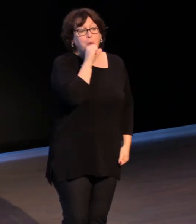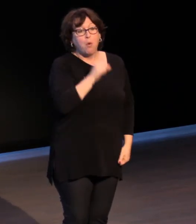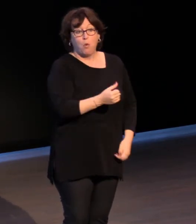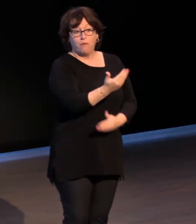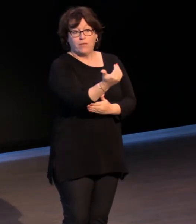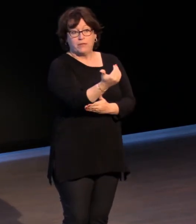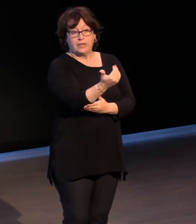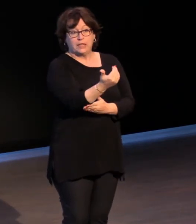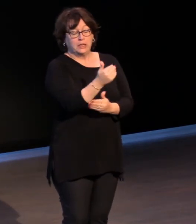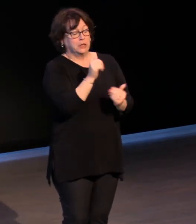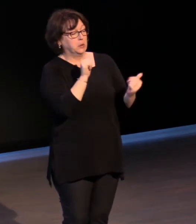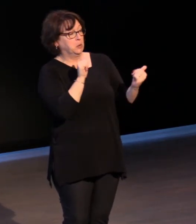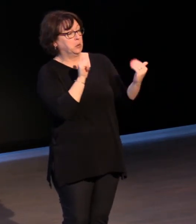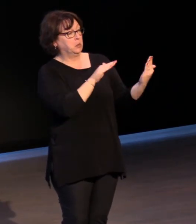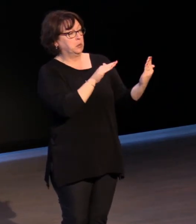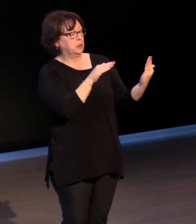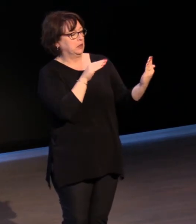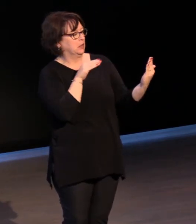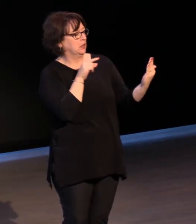most